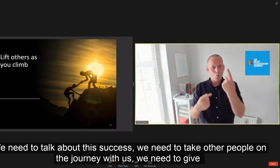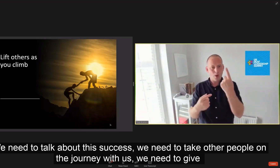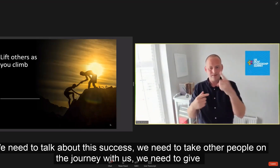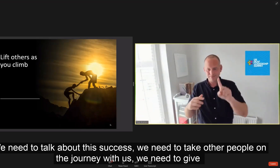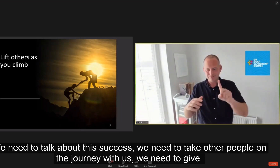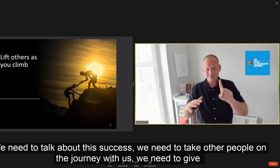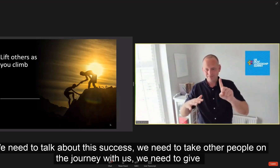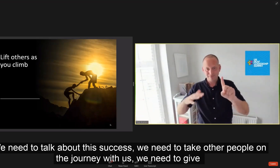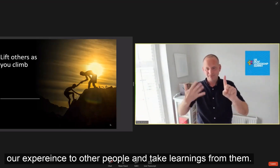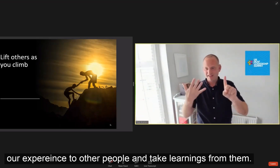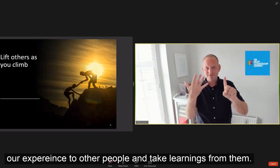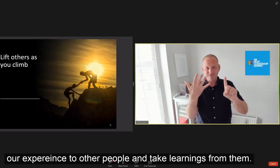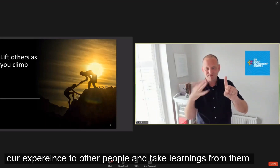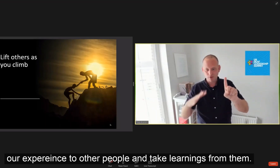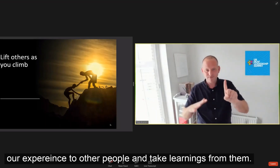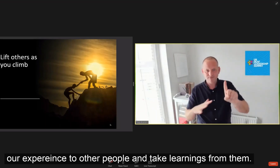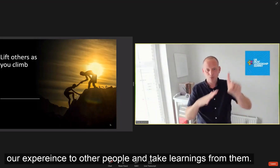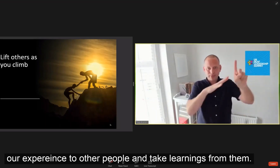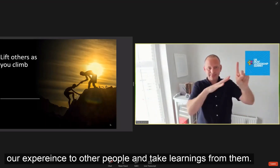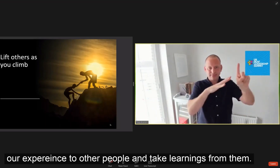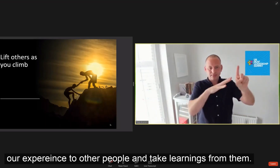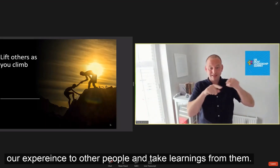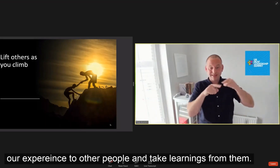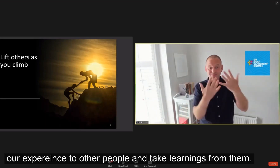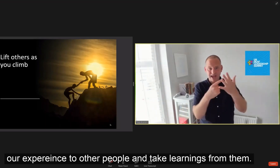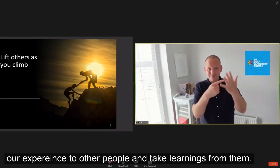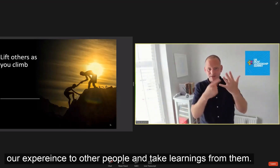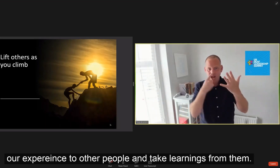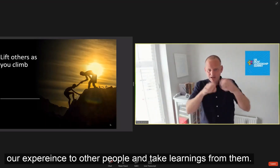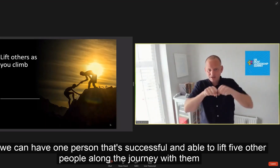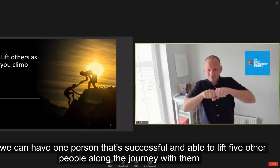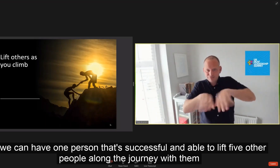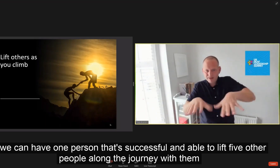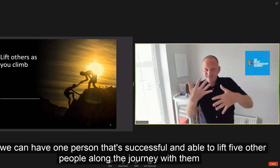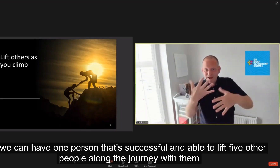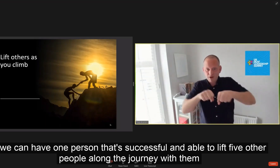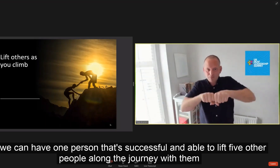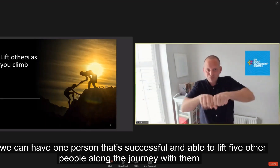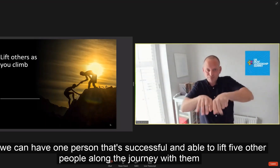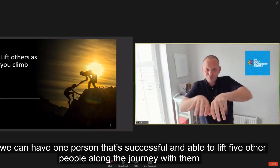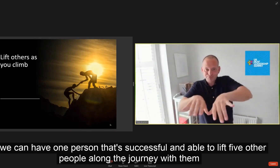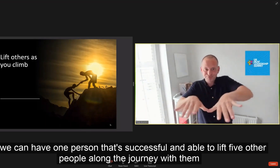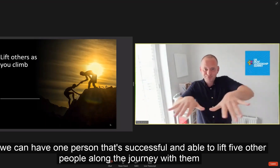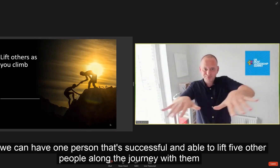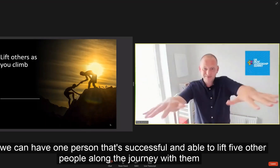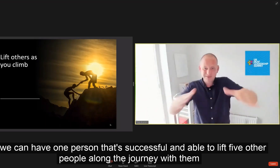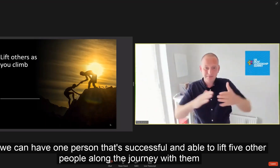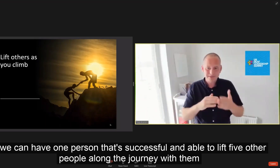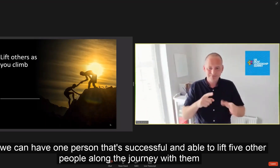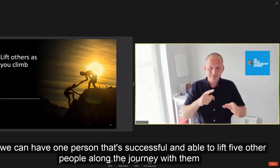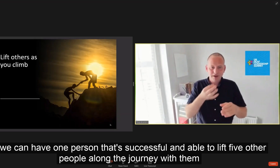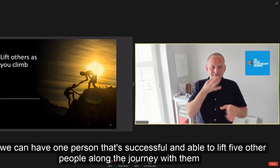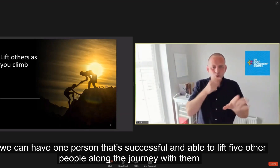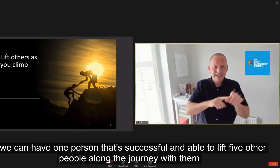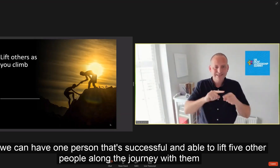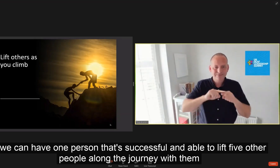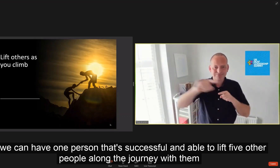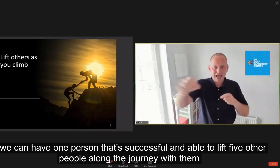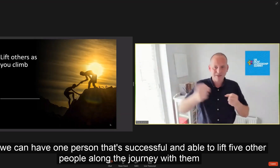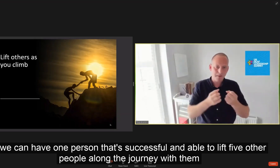to give our experience to other people and take learnings from them. If we can have one person who's successful and they're able to lift 5 other people along the